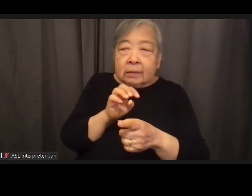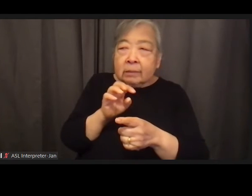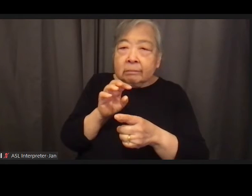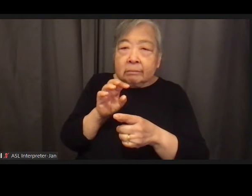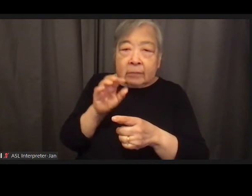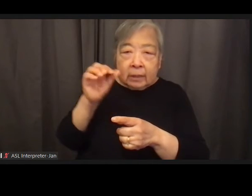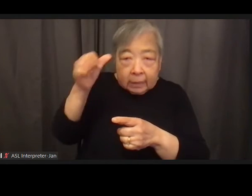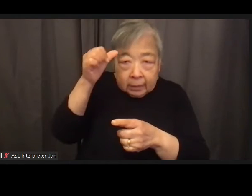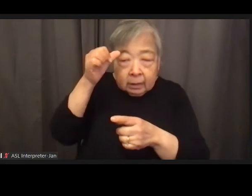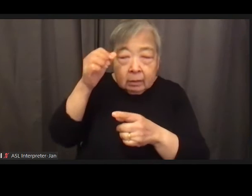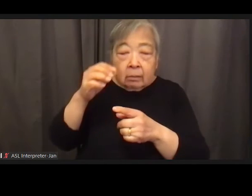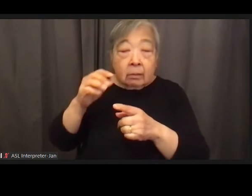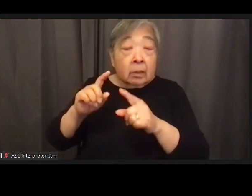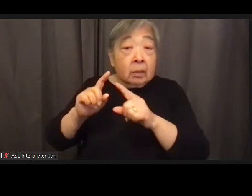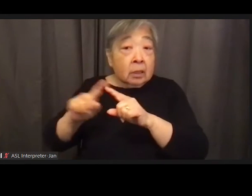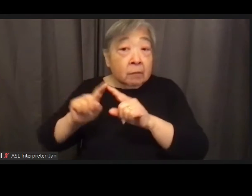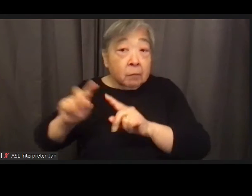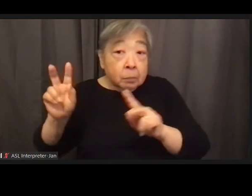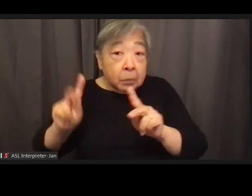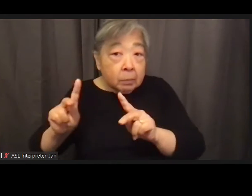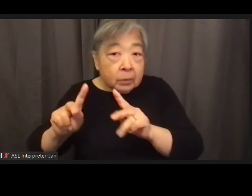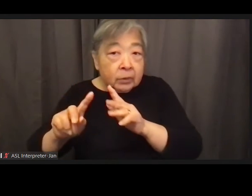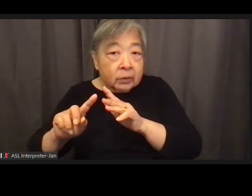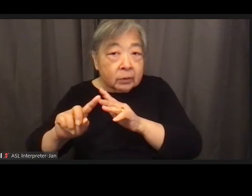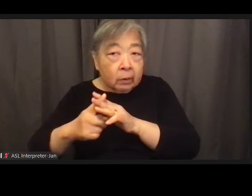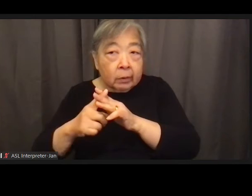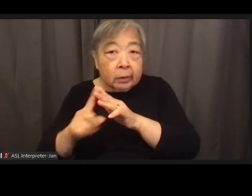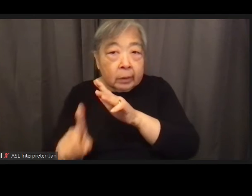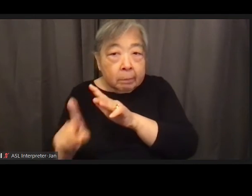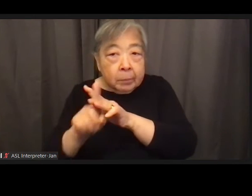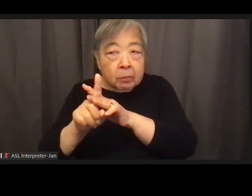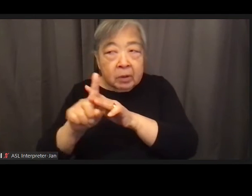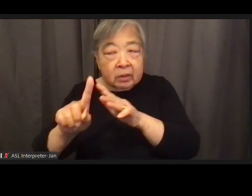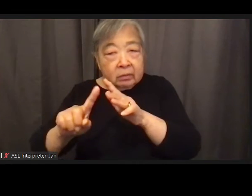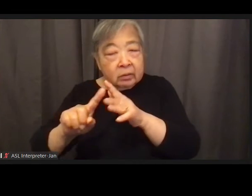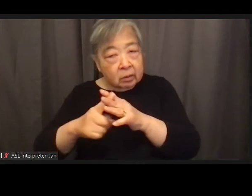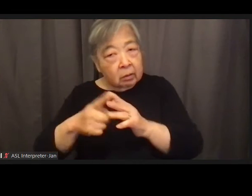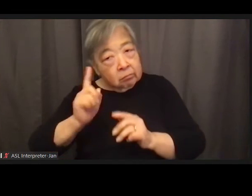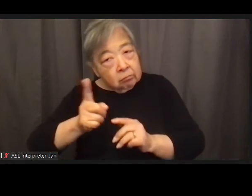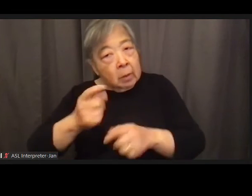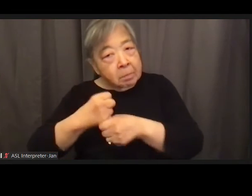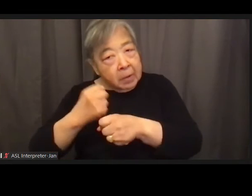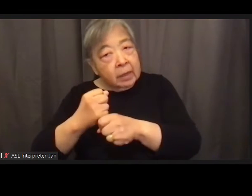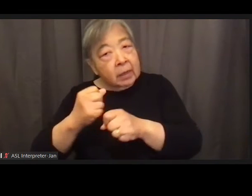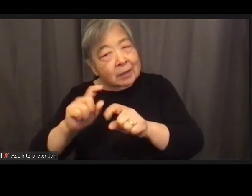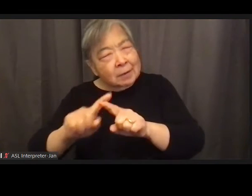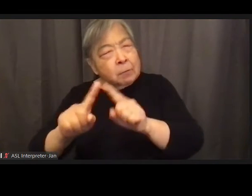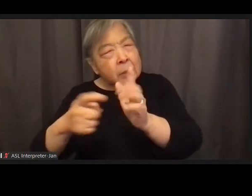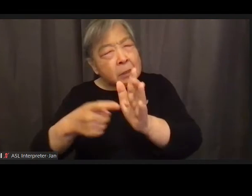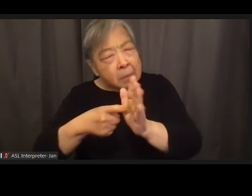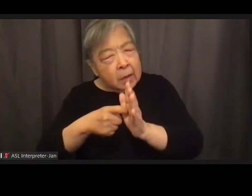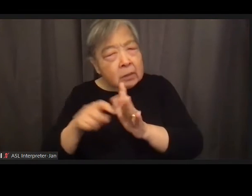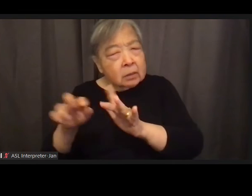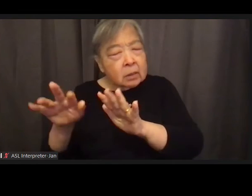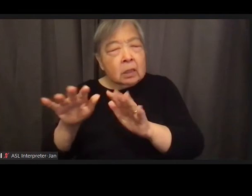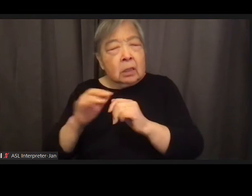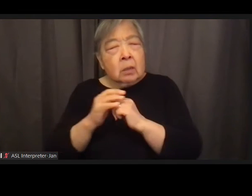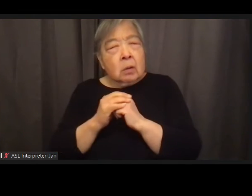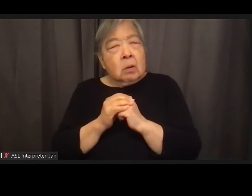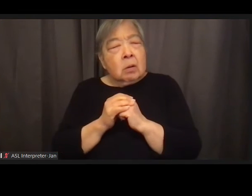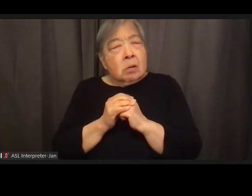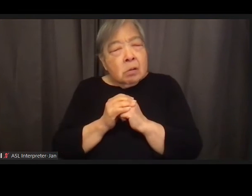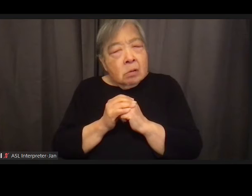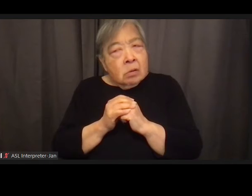for different people started appearing, different demands were. Yeah. So then these Patua community then,